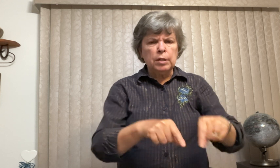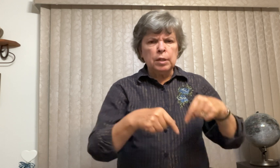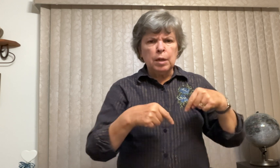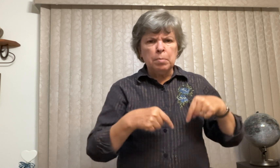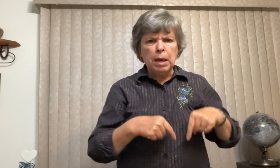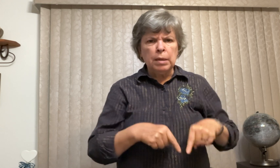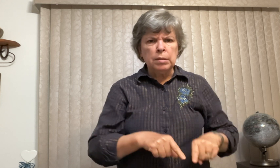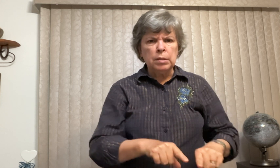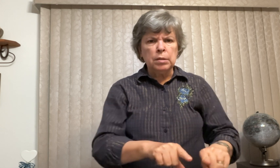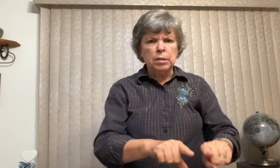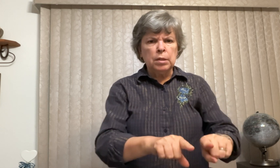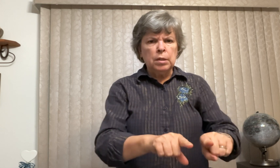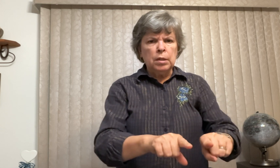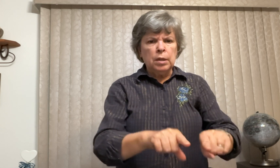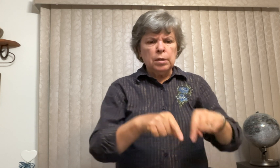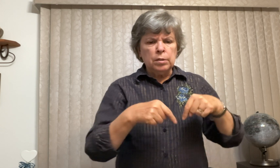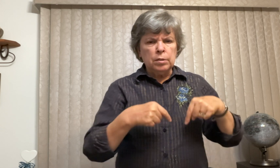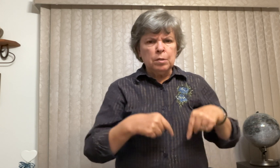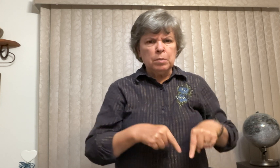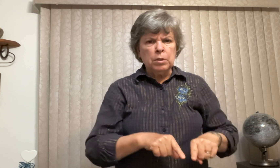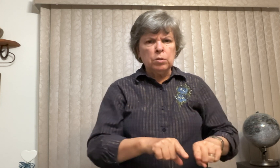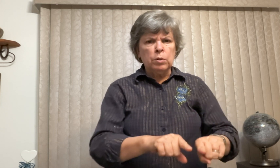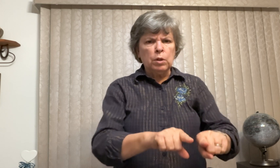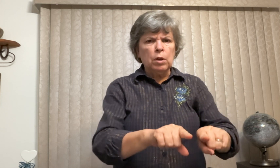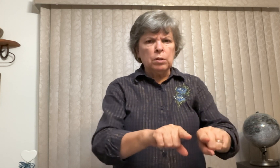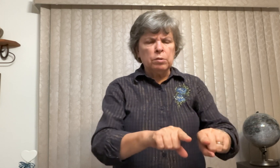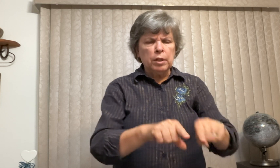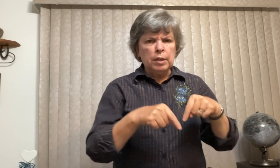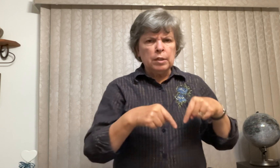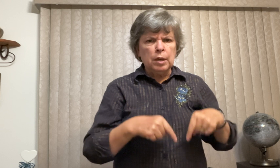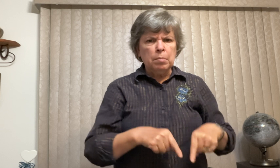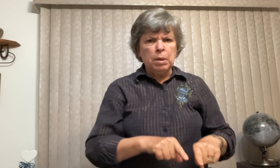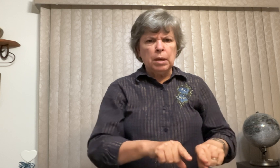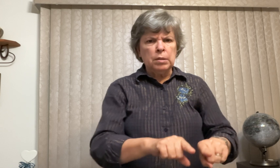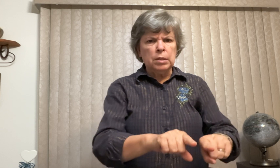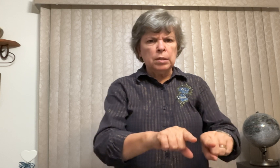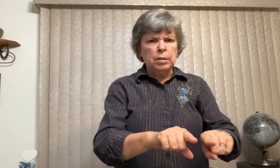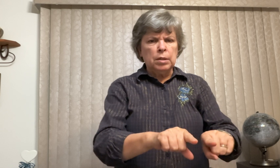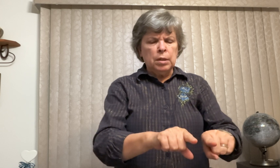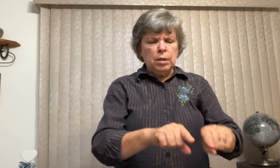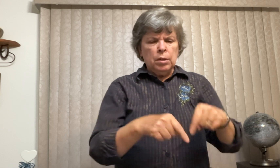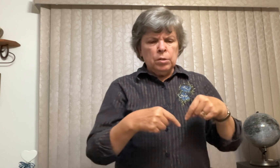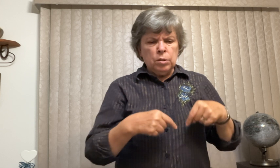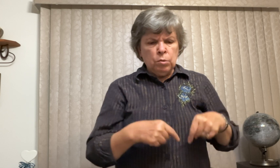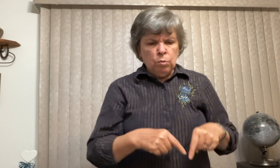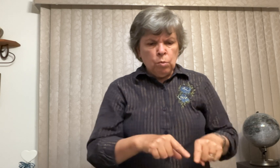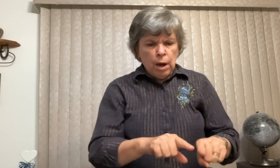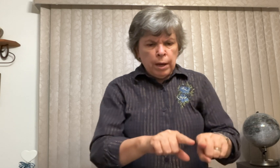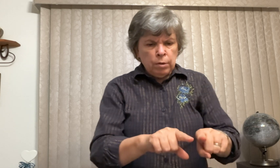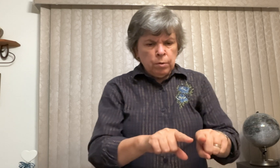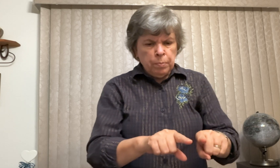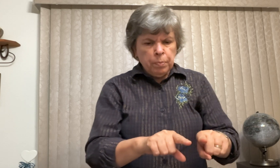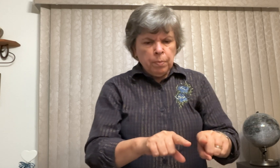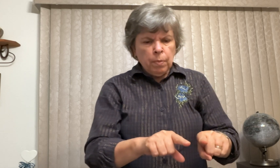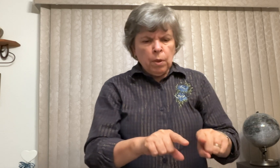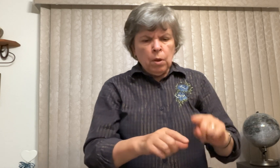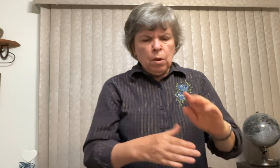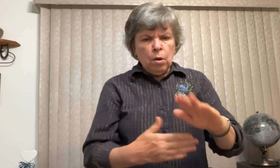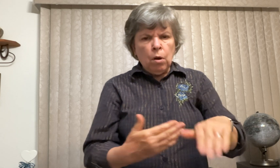time passing and something's going on during that time passing. So while